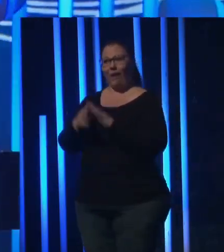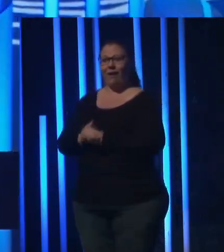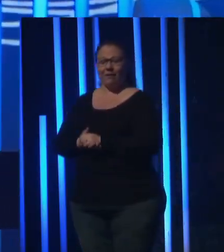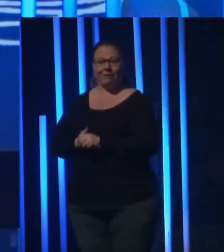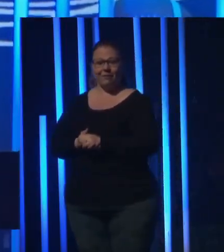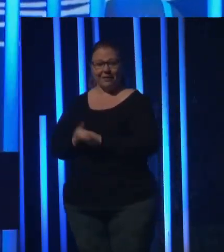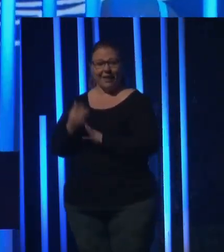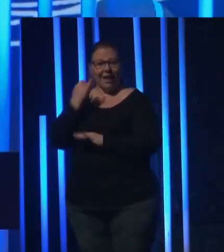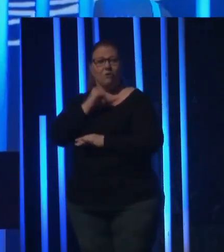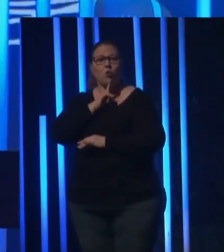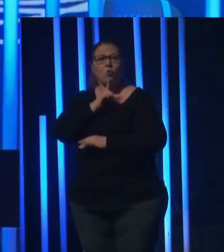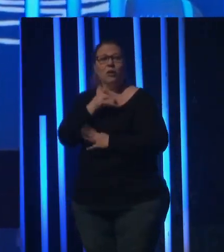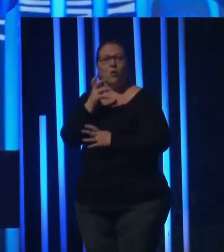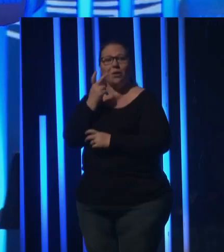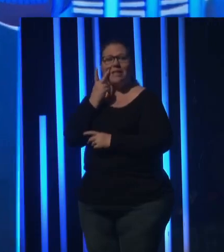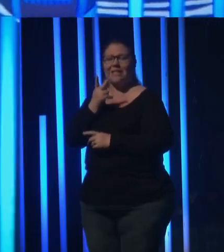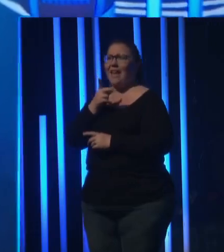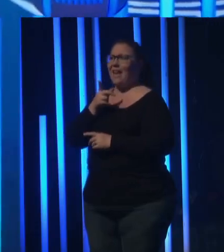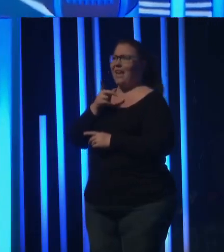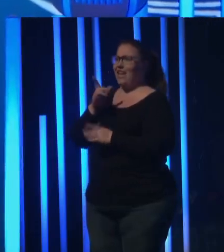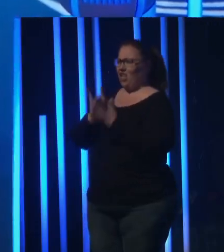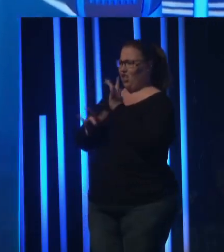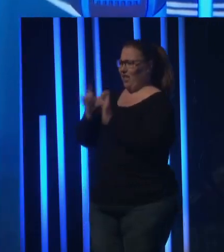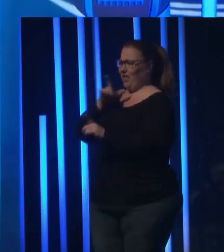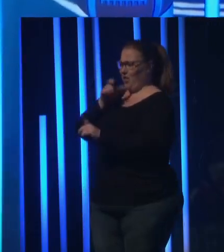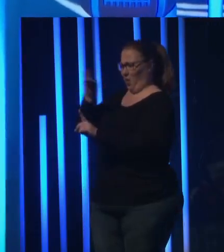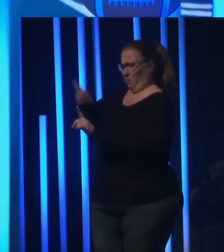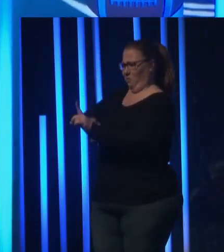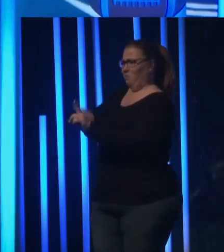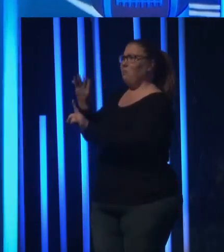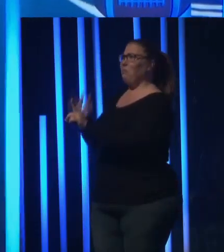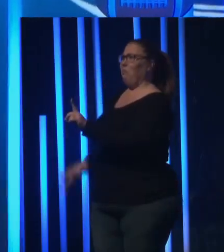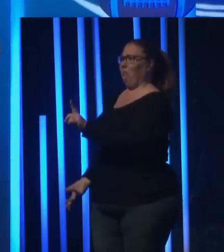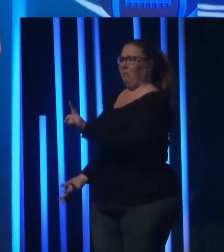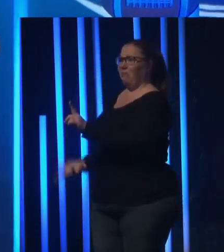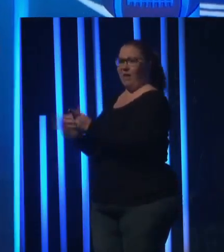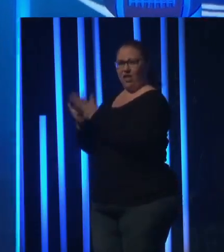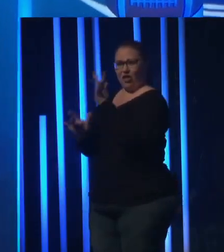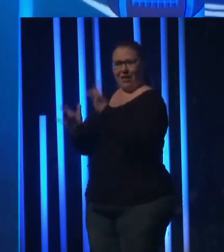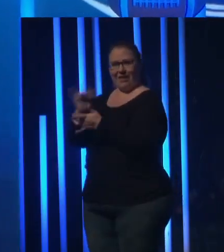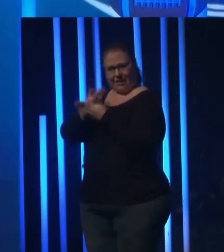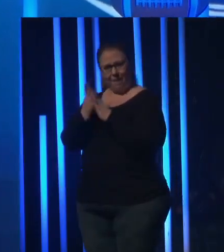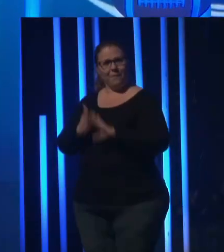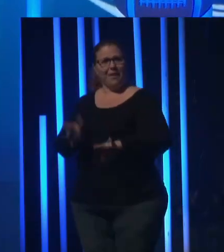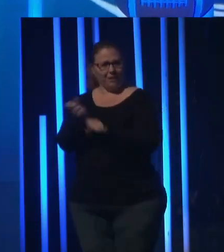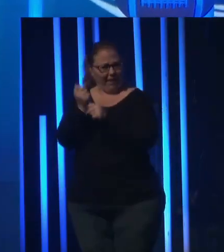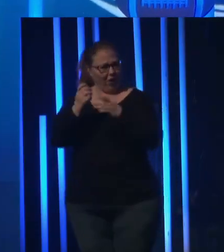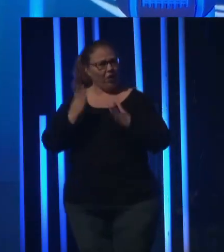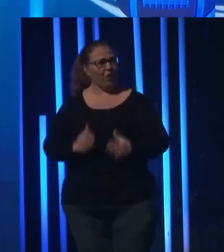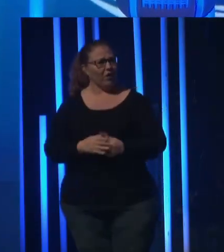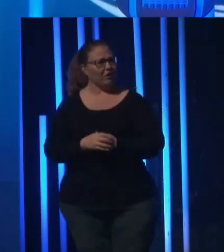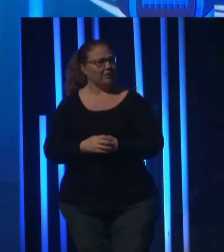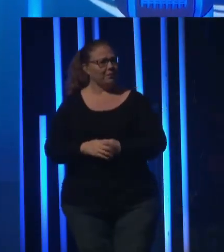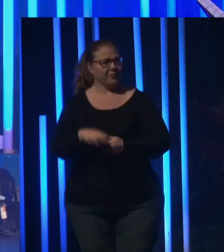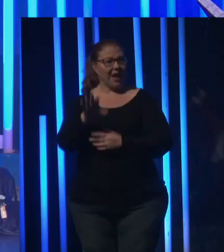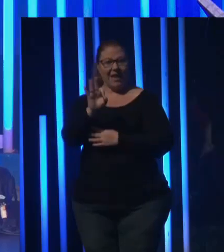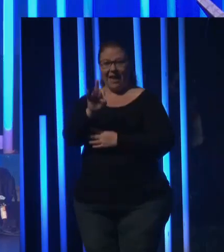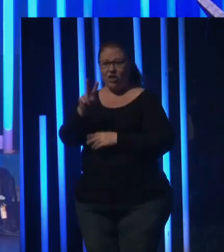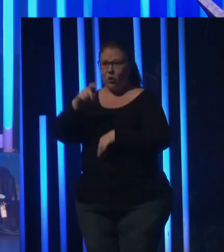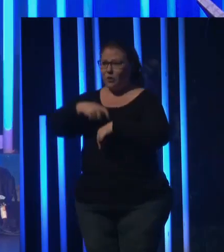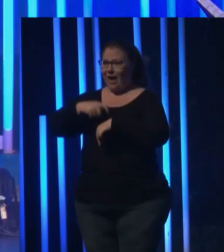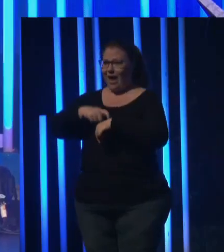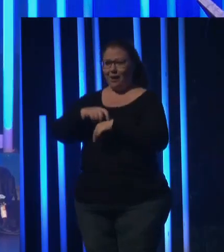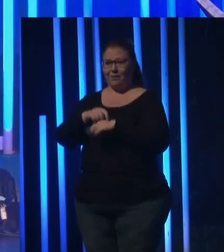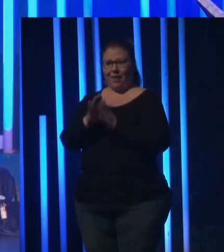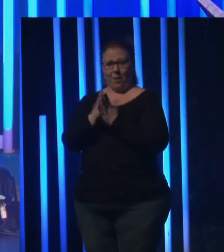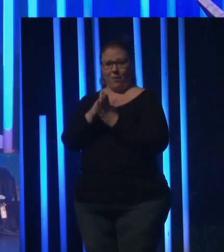if you really want to see who Jesus really, really was, Jesus was a peacemaker. 92 times in the book